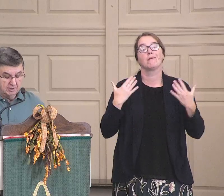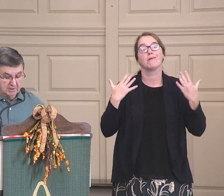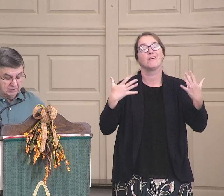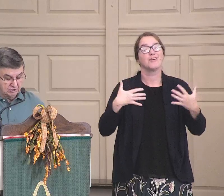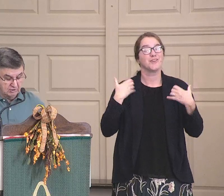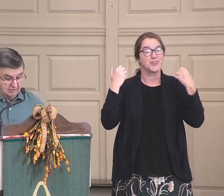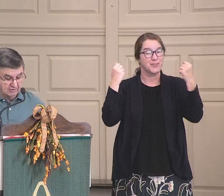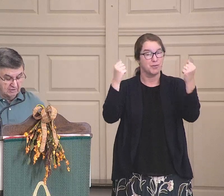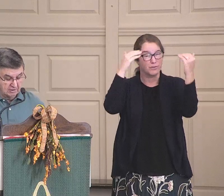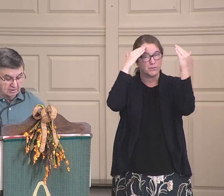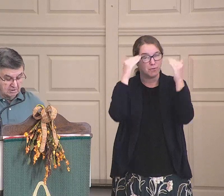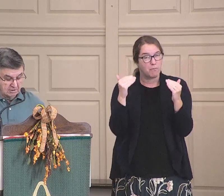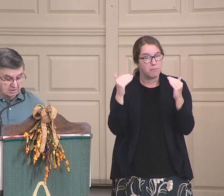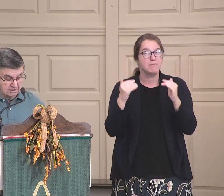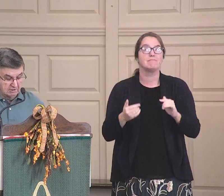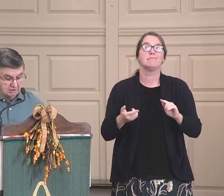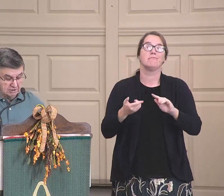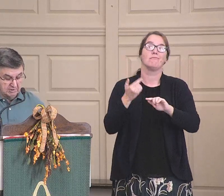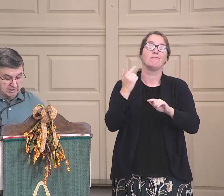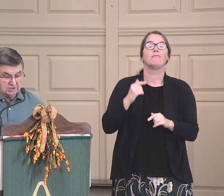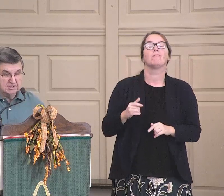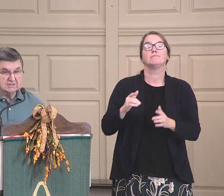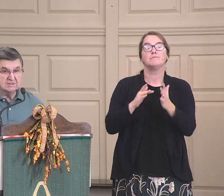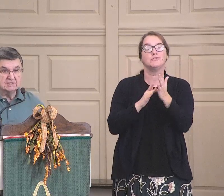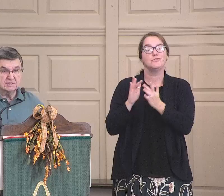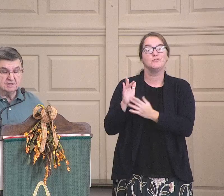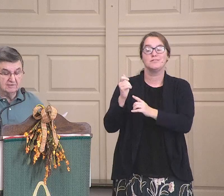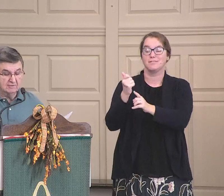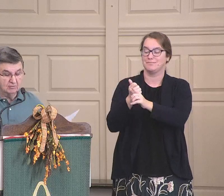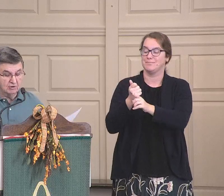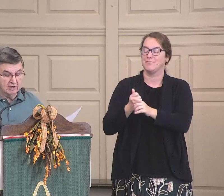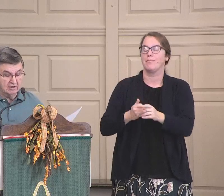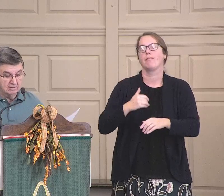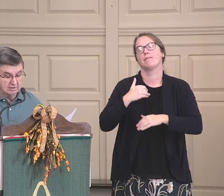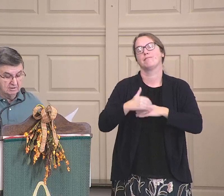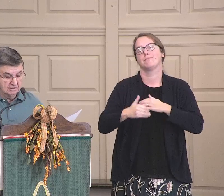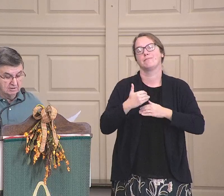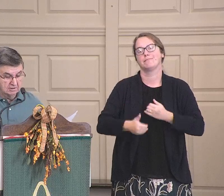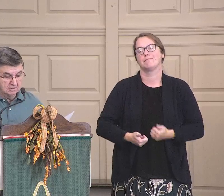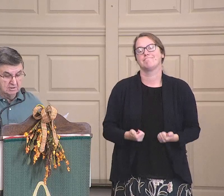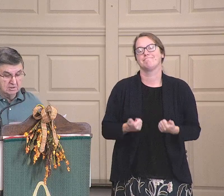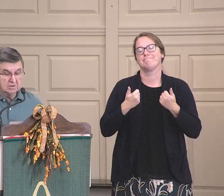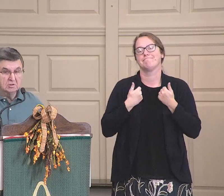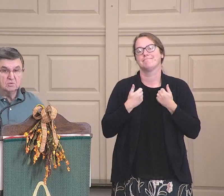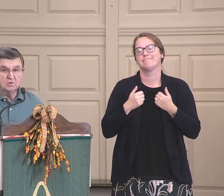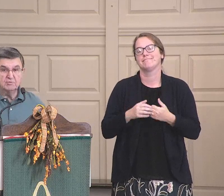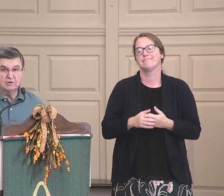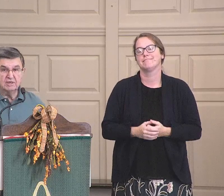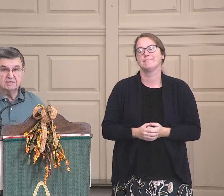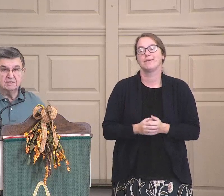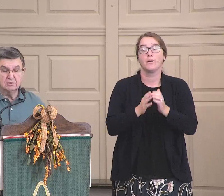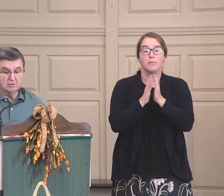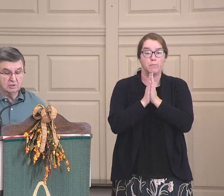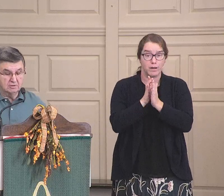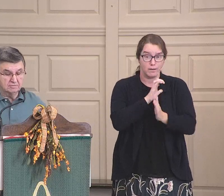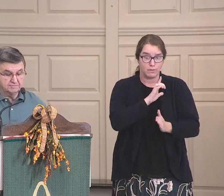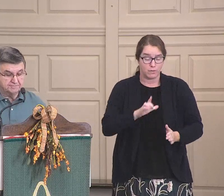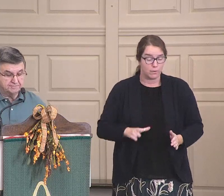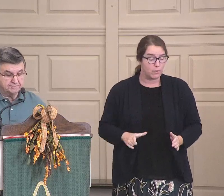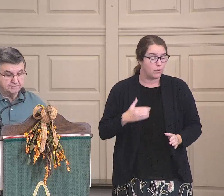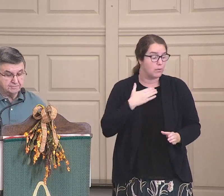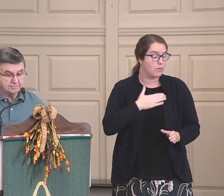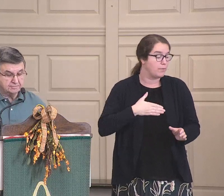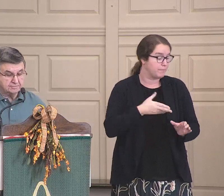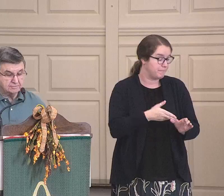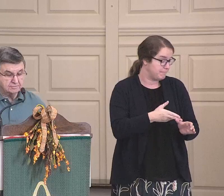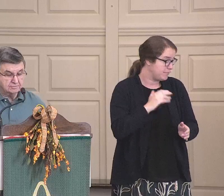hope, and strength, nourished by Jesus, the living bread. We pray to the Lord.